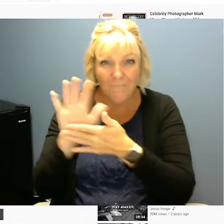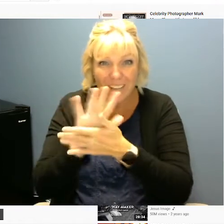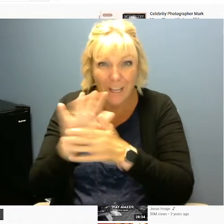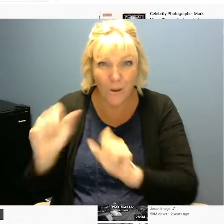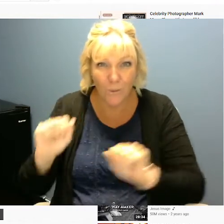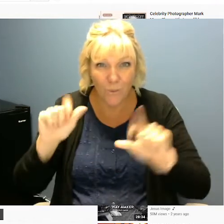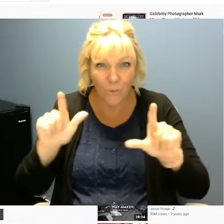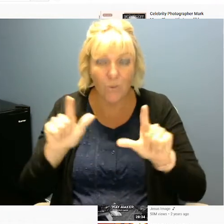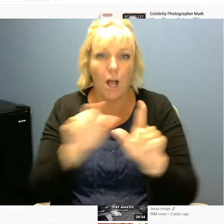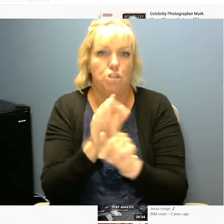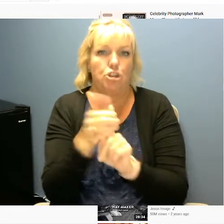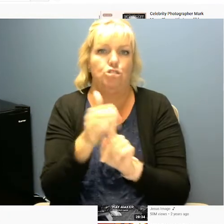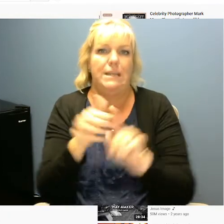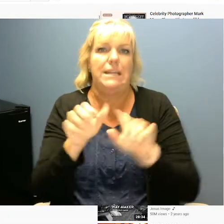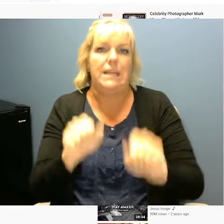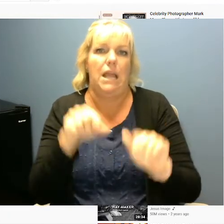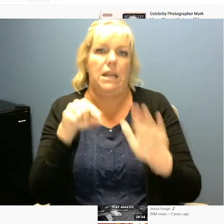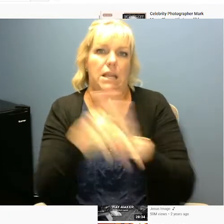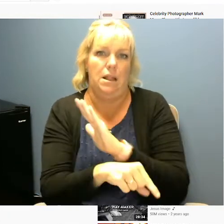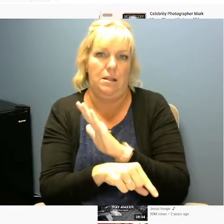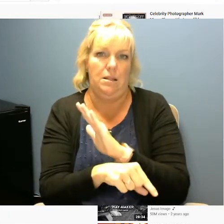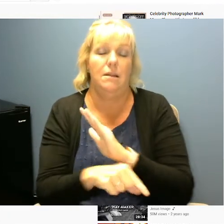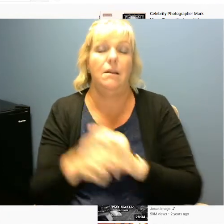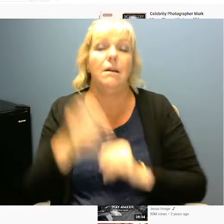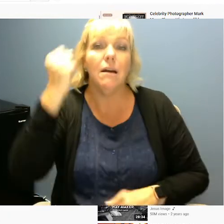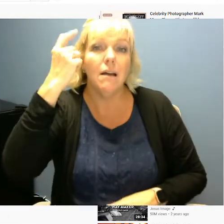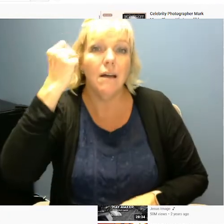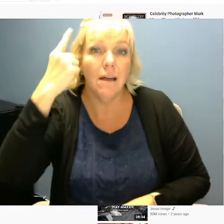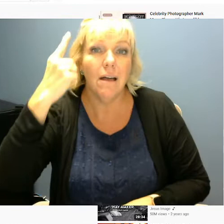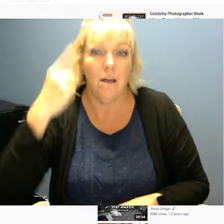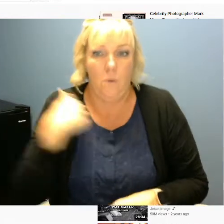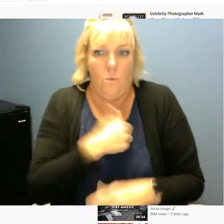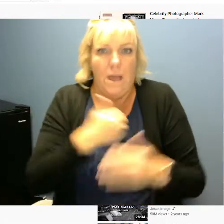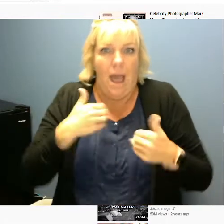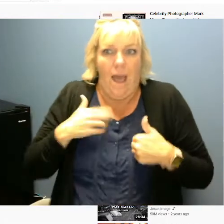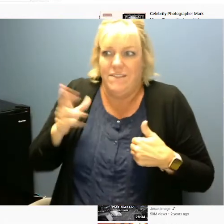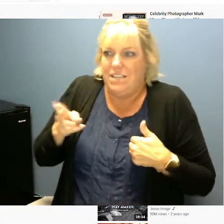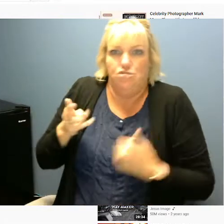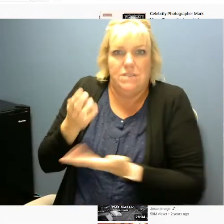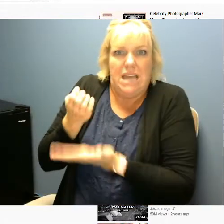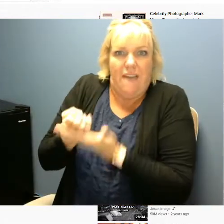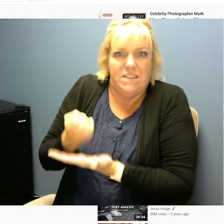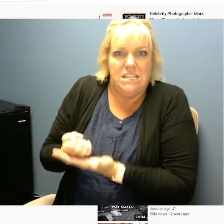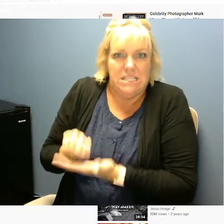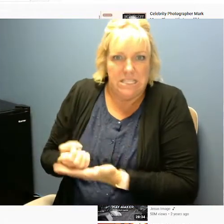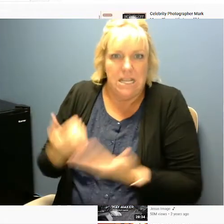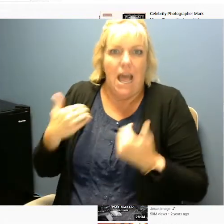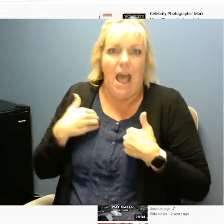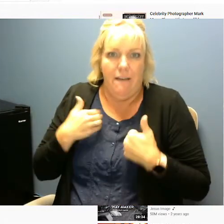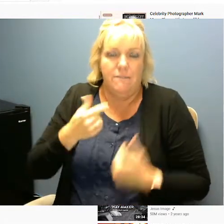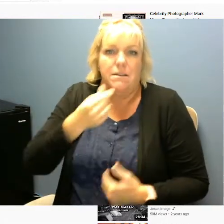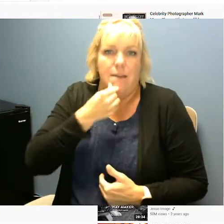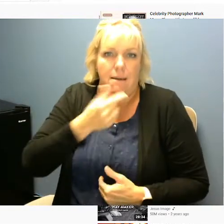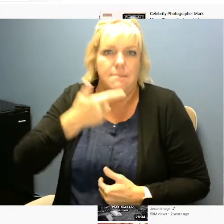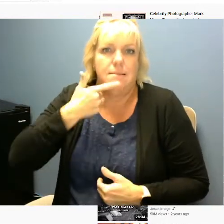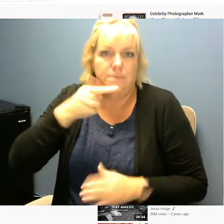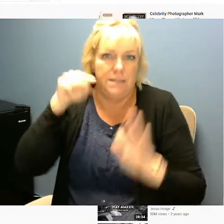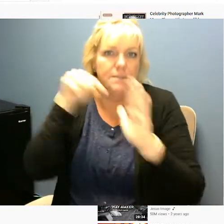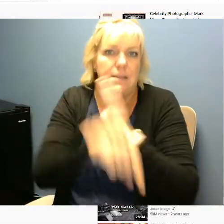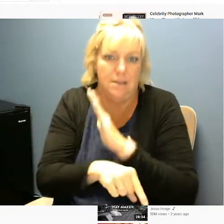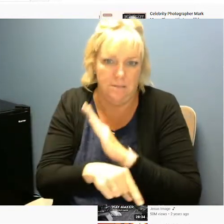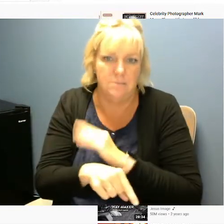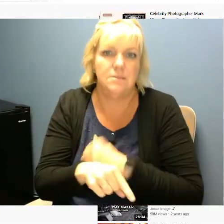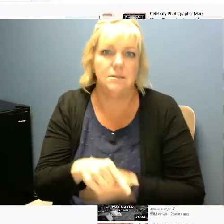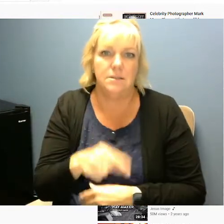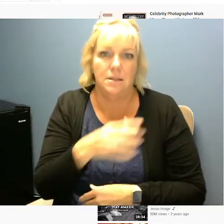capital punishment as well. Now, we have evidence of people being executed for witchcraft and for homosexuality, but there is no